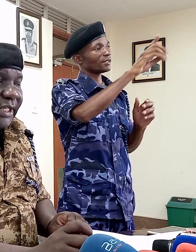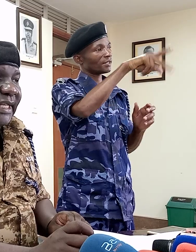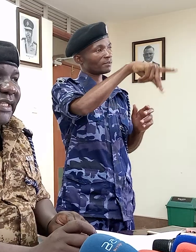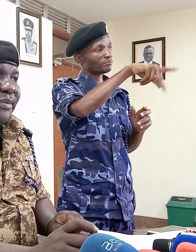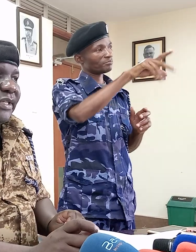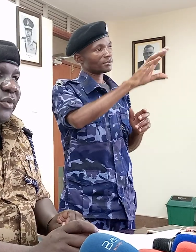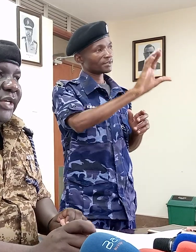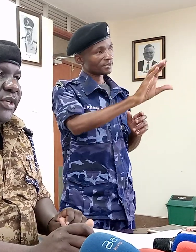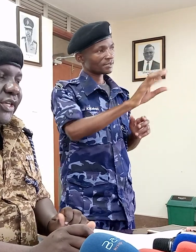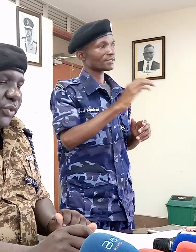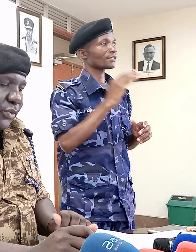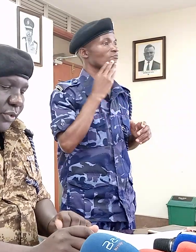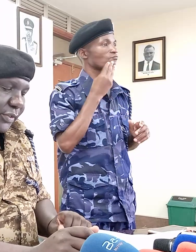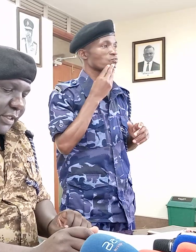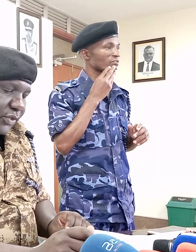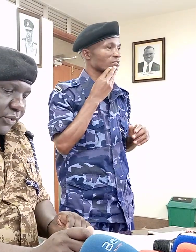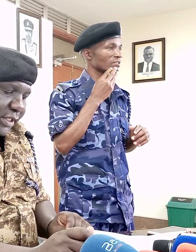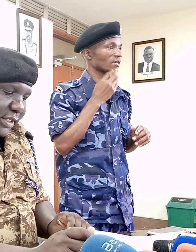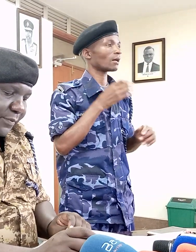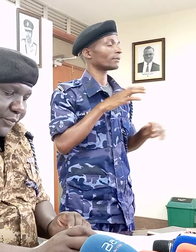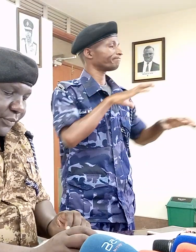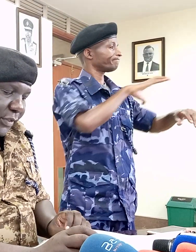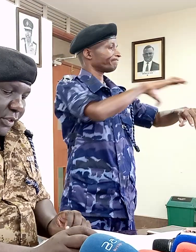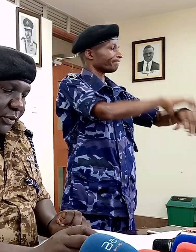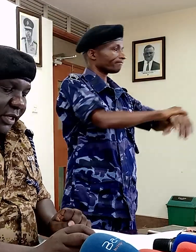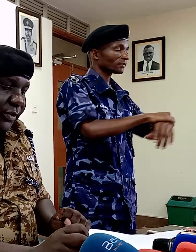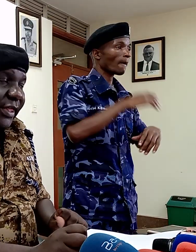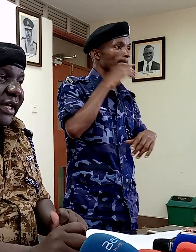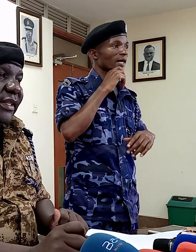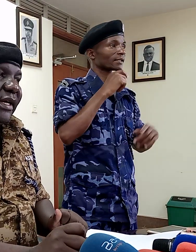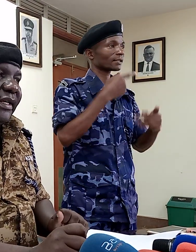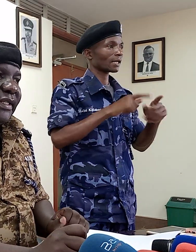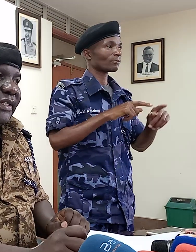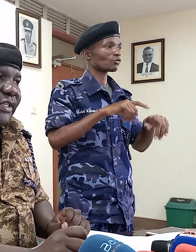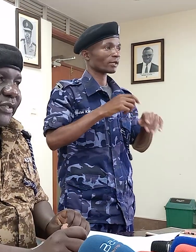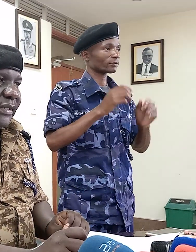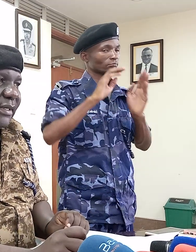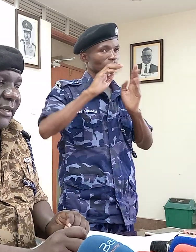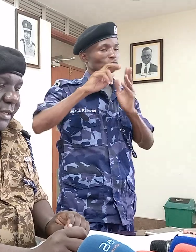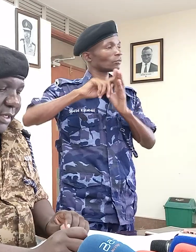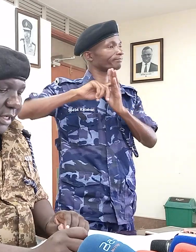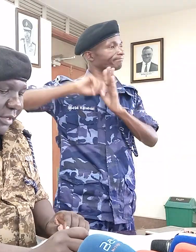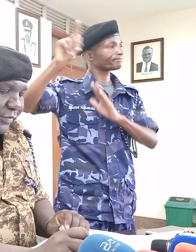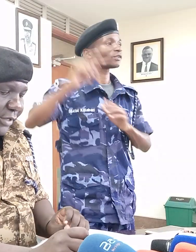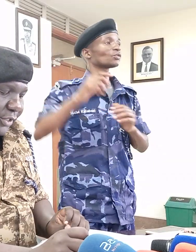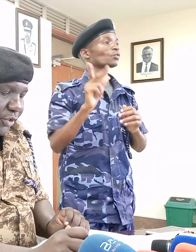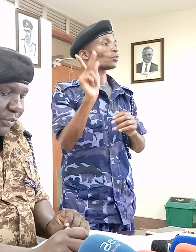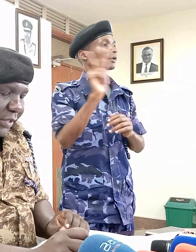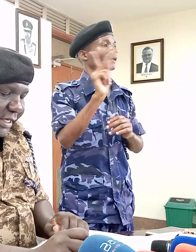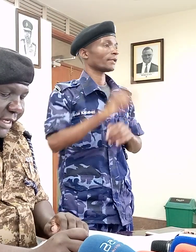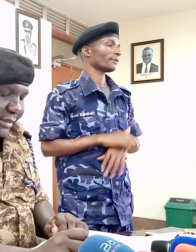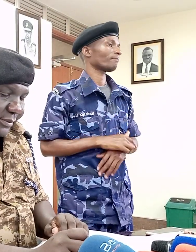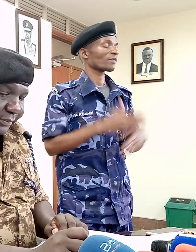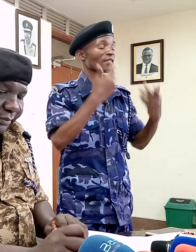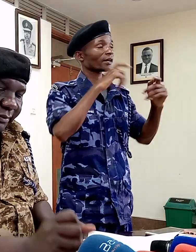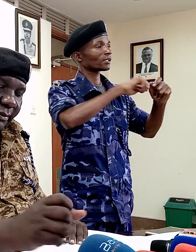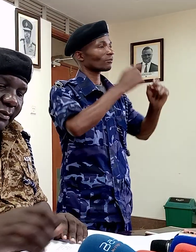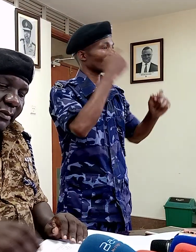managed to intercept him while trying to cross into Kenya. So I want to thank the arresting teams for a job well